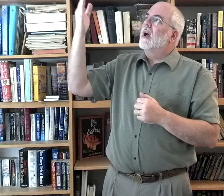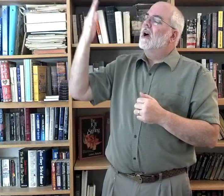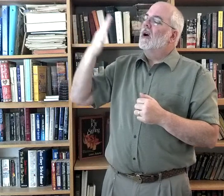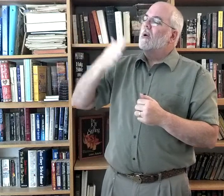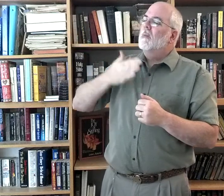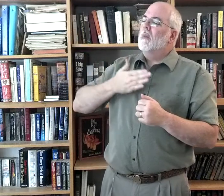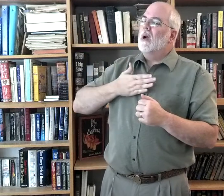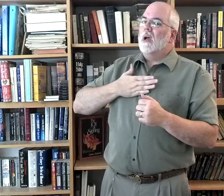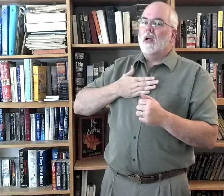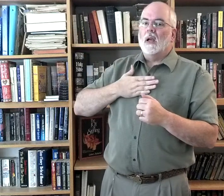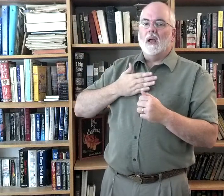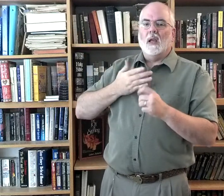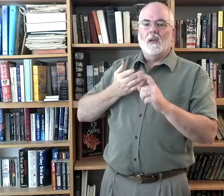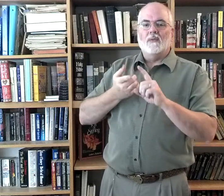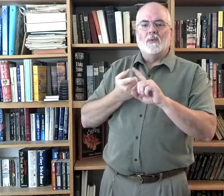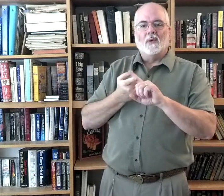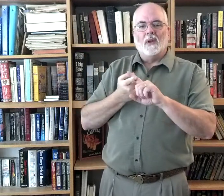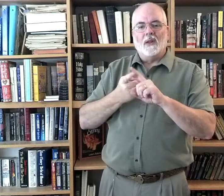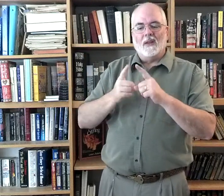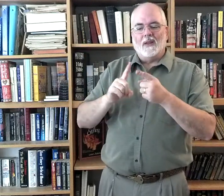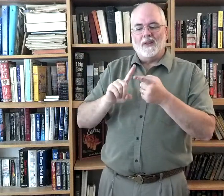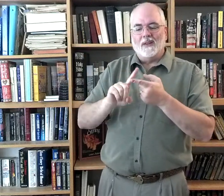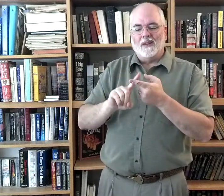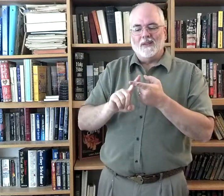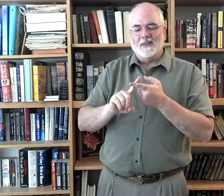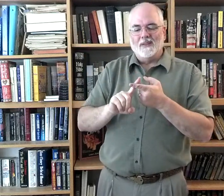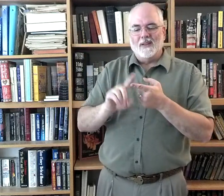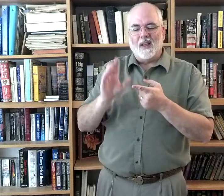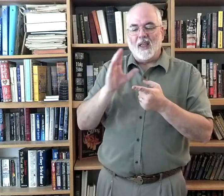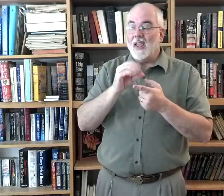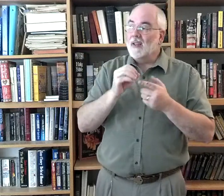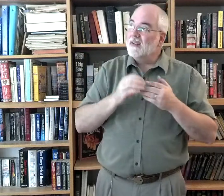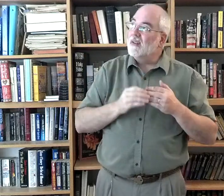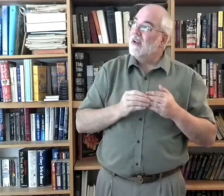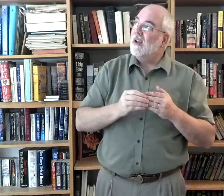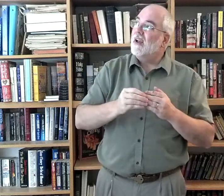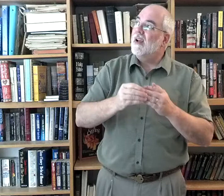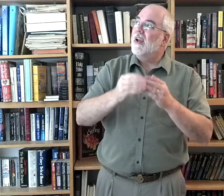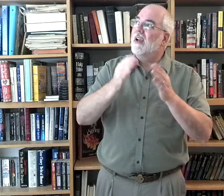thou my friend and